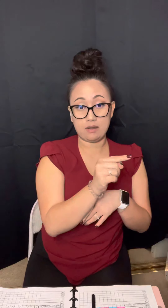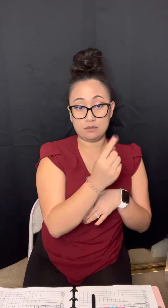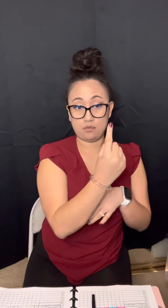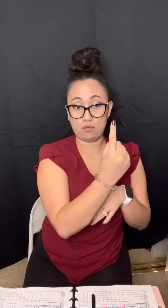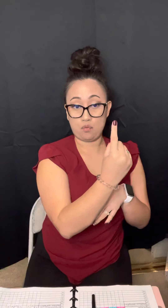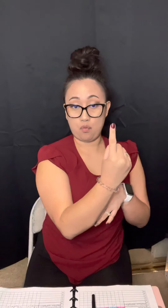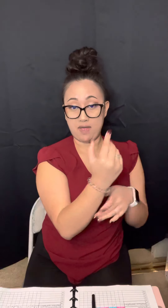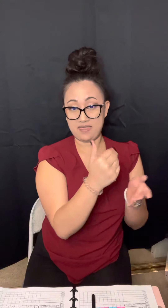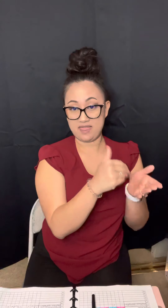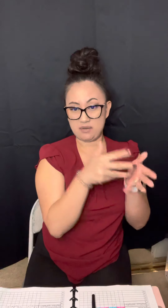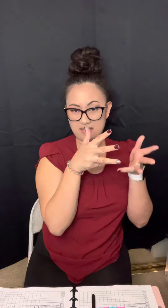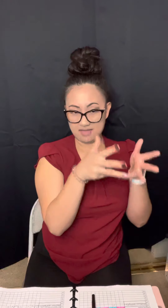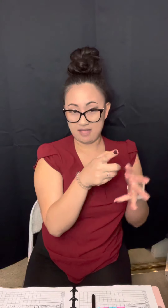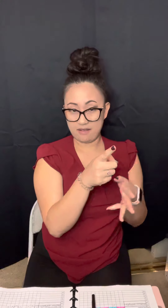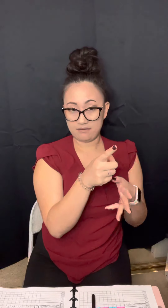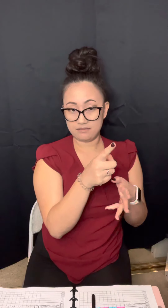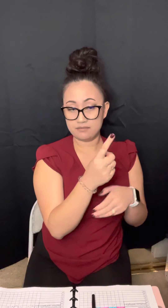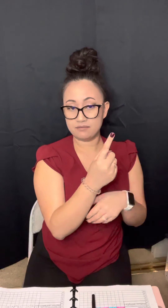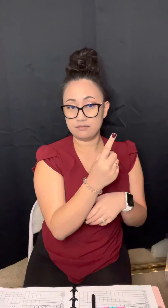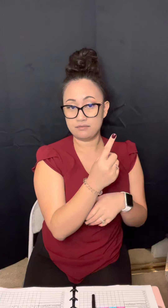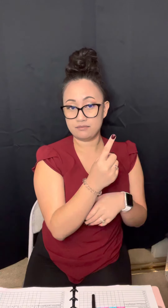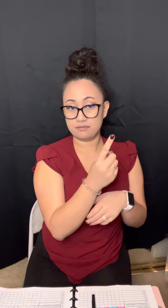bring over our